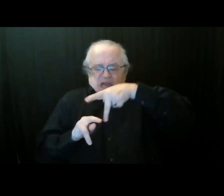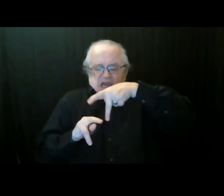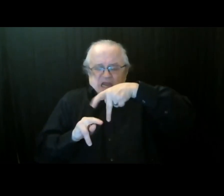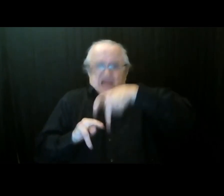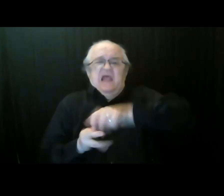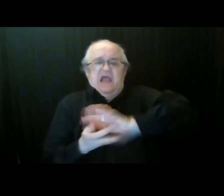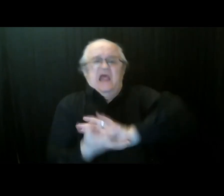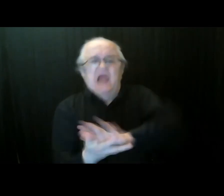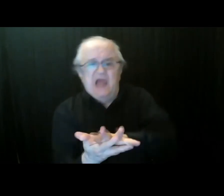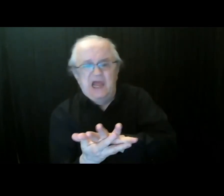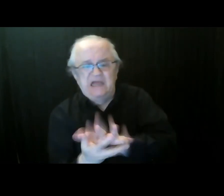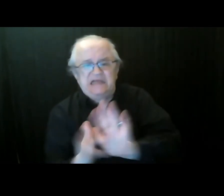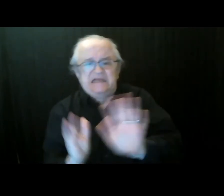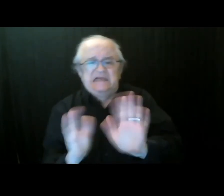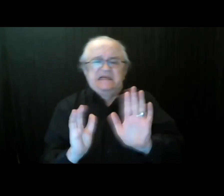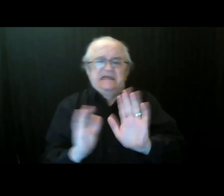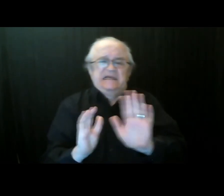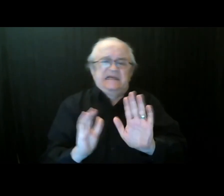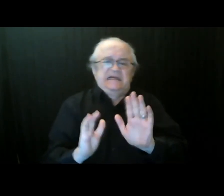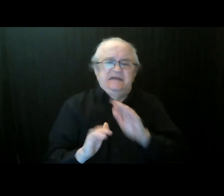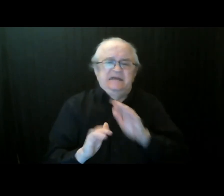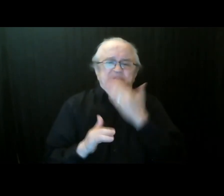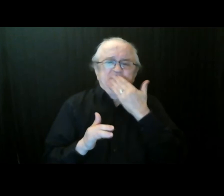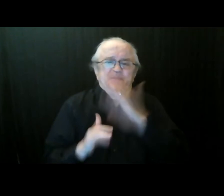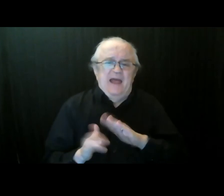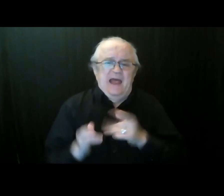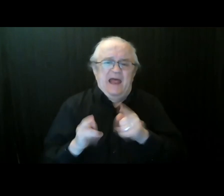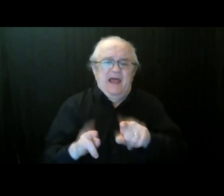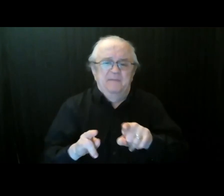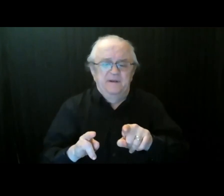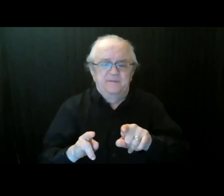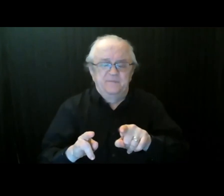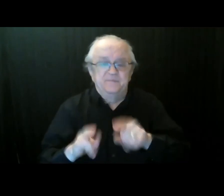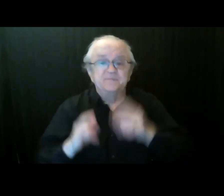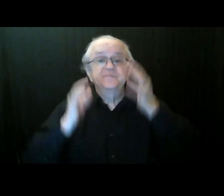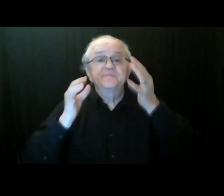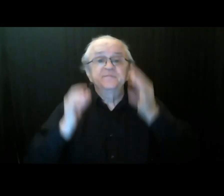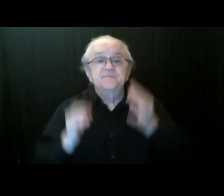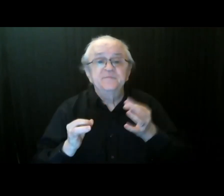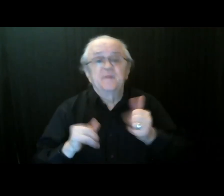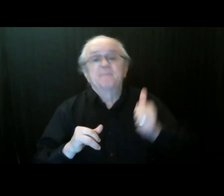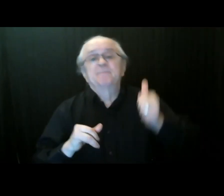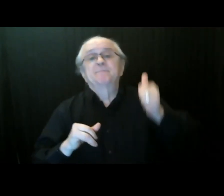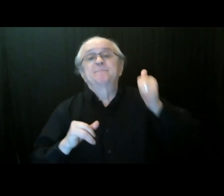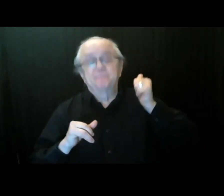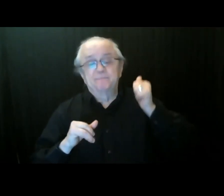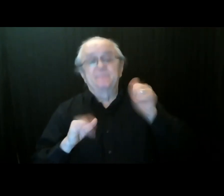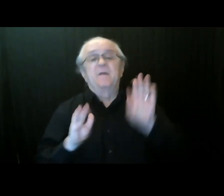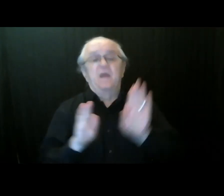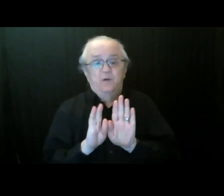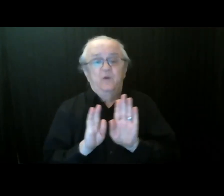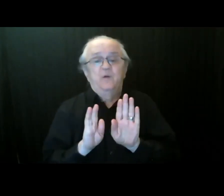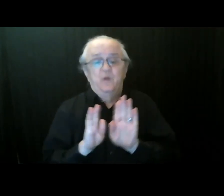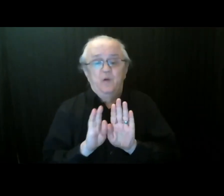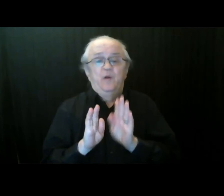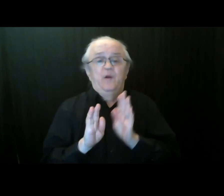I was afraid that would not make a good impression. So we decided to go out the back door for